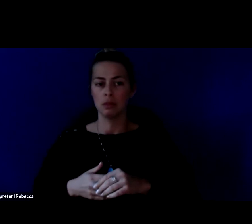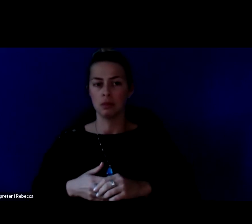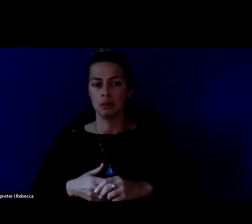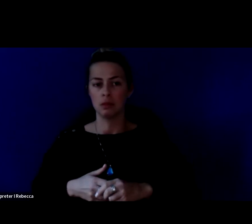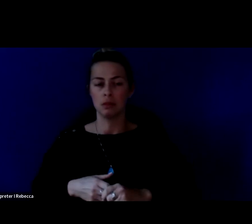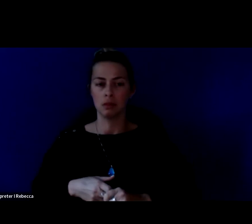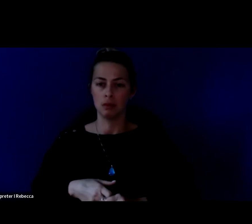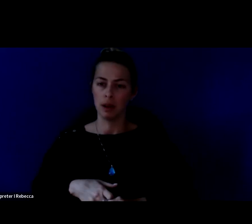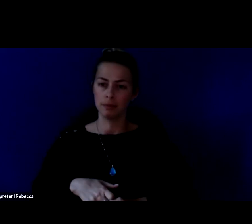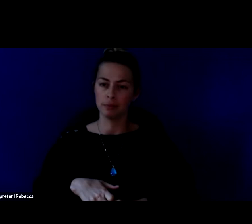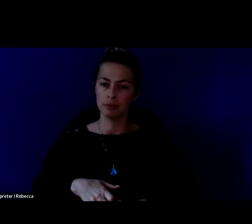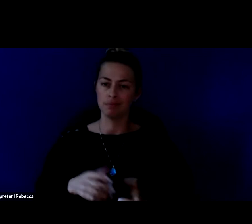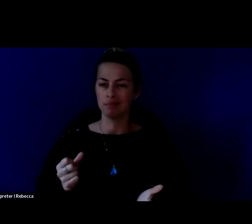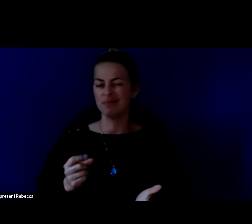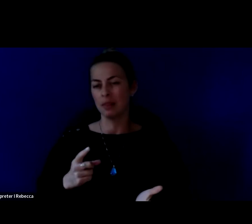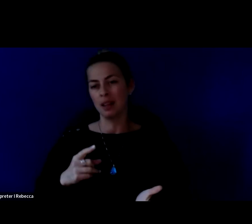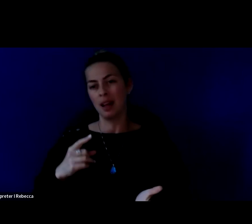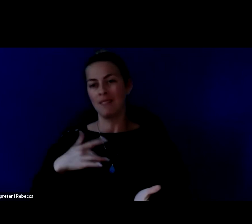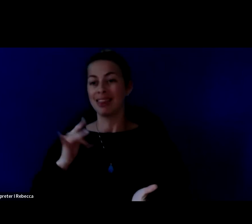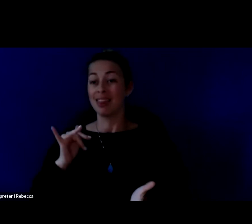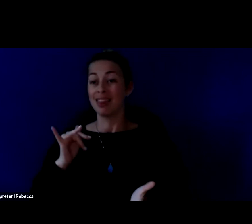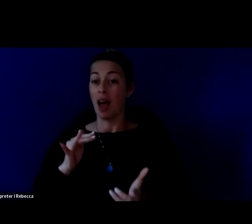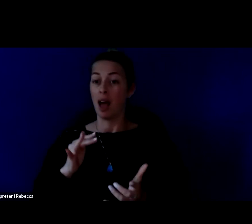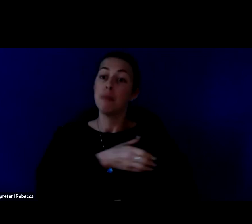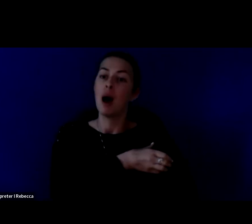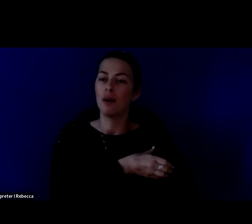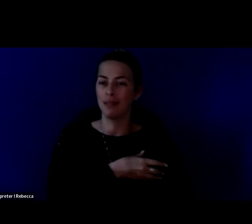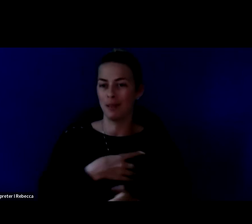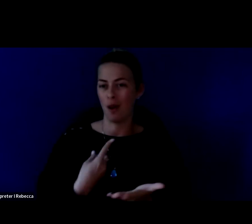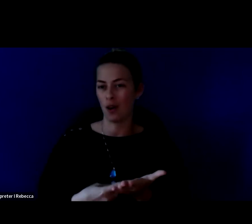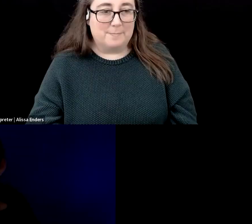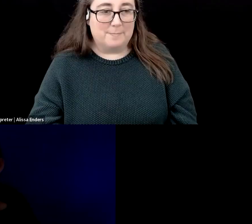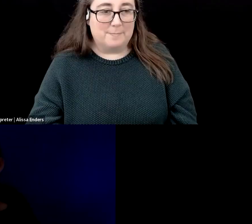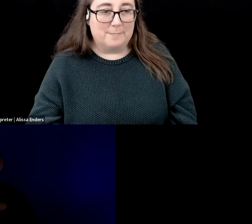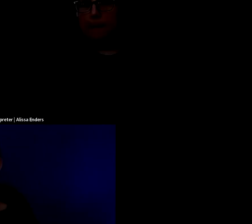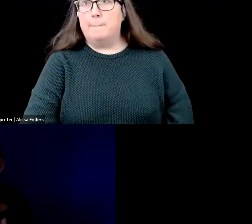to them despite that. So I think that's a more powerful argument for patriotism than anything.